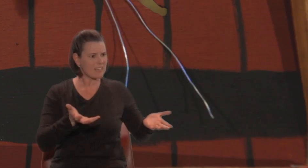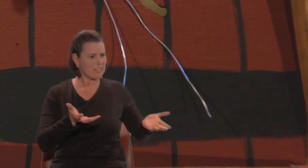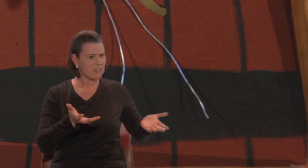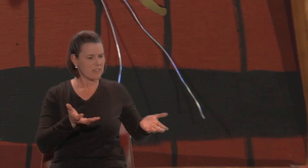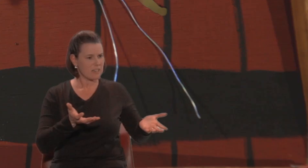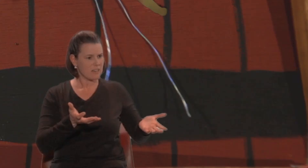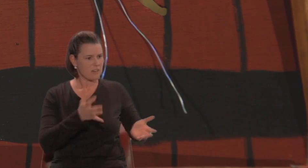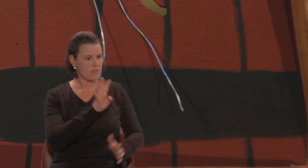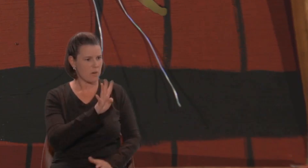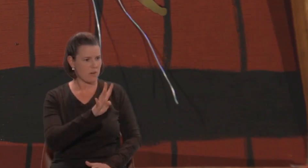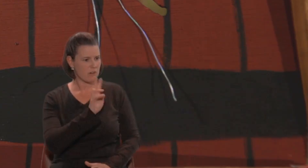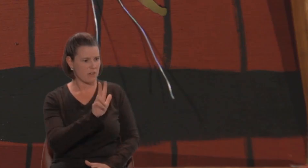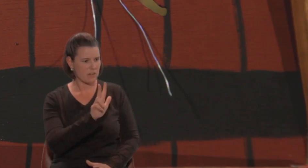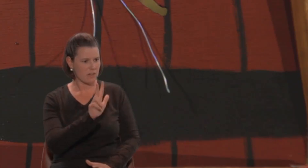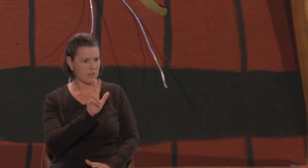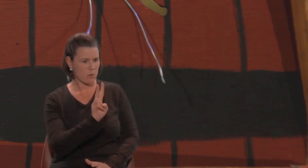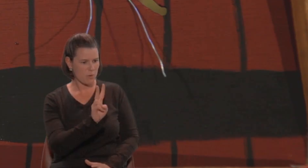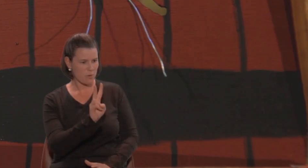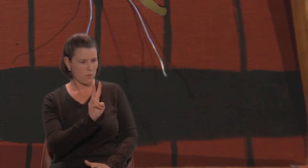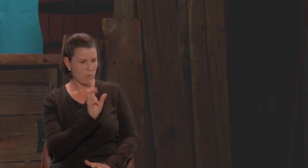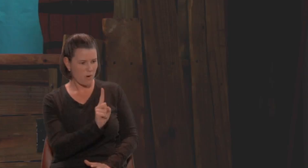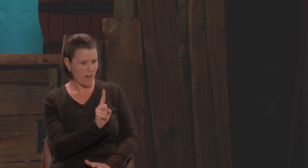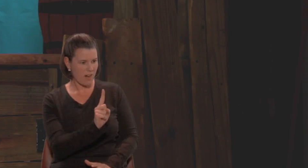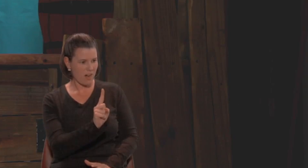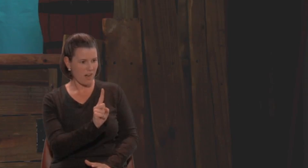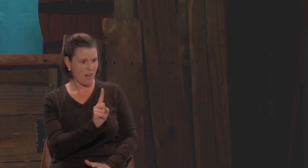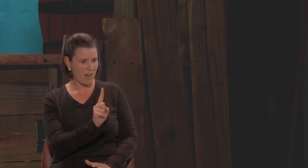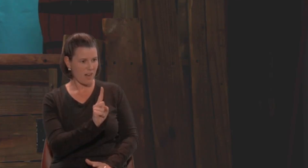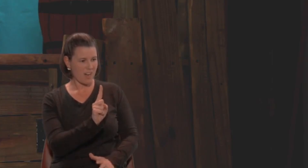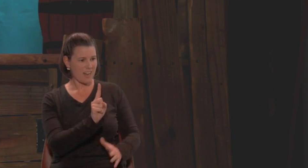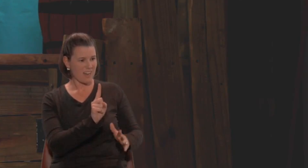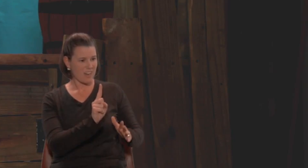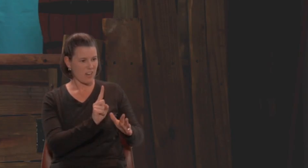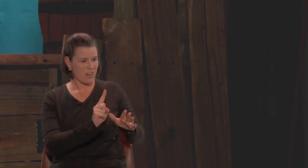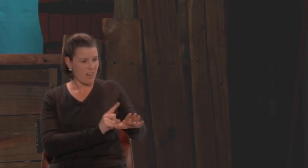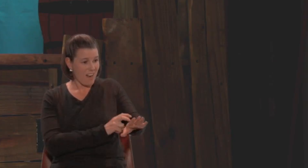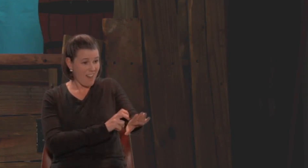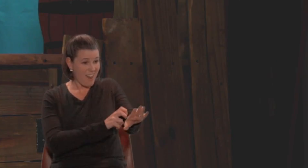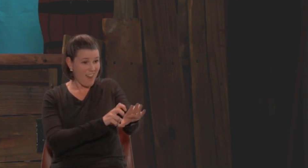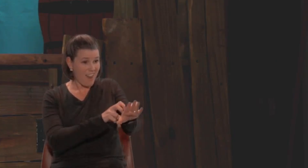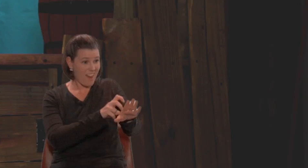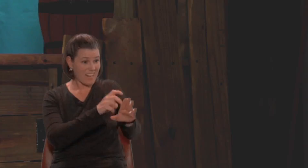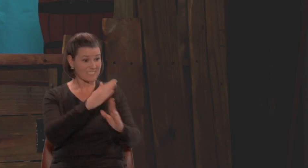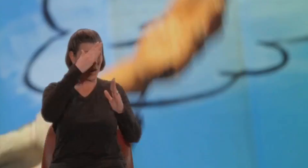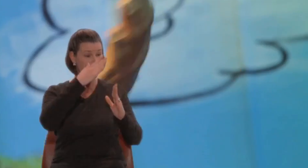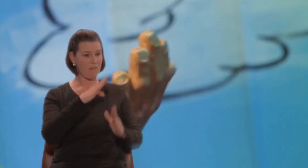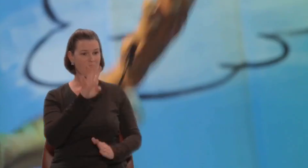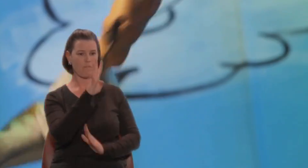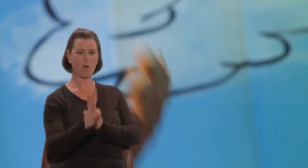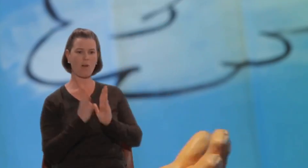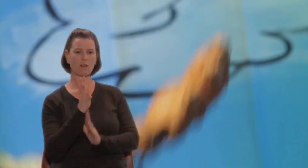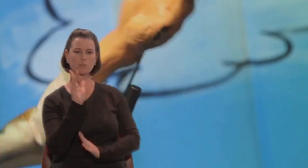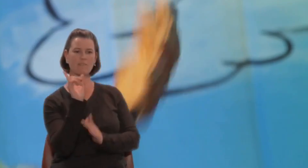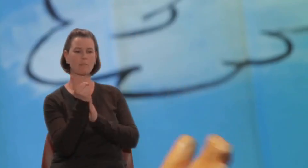4, 3, 2, 1! To the top of the barrel in 4 hours and 25 minutes, just